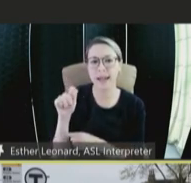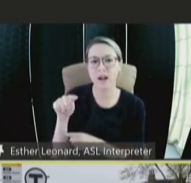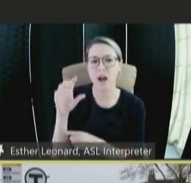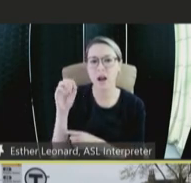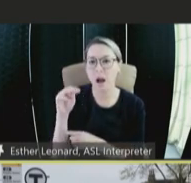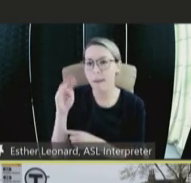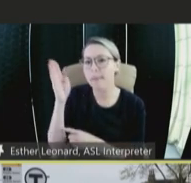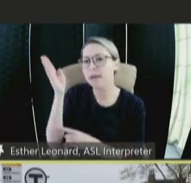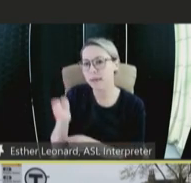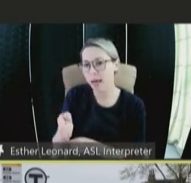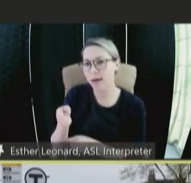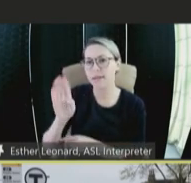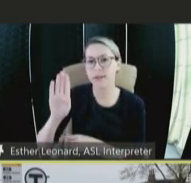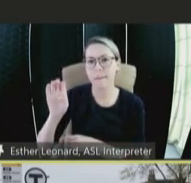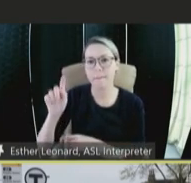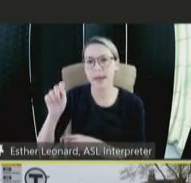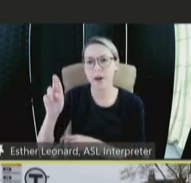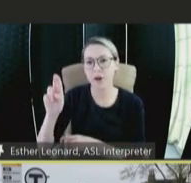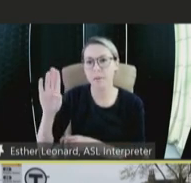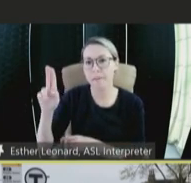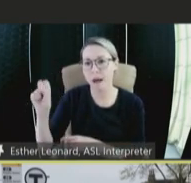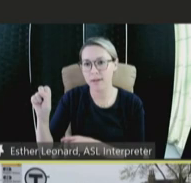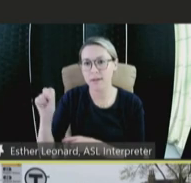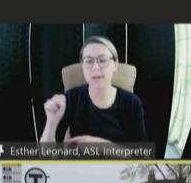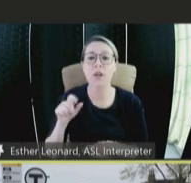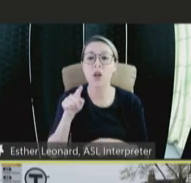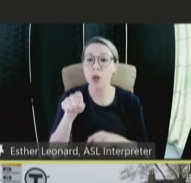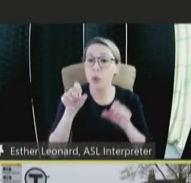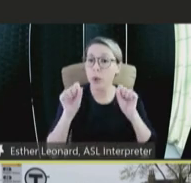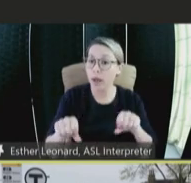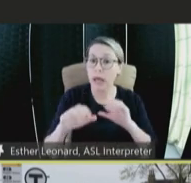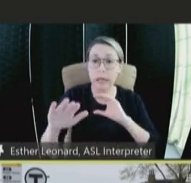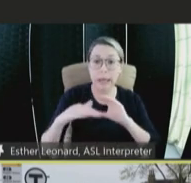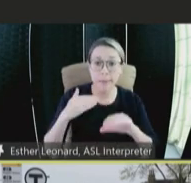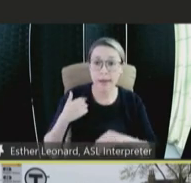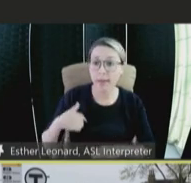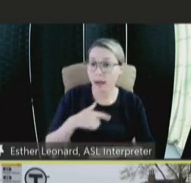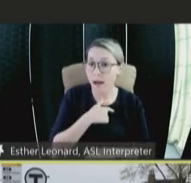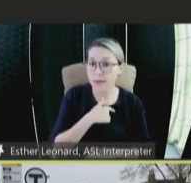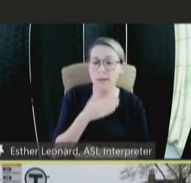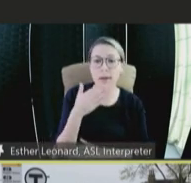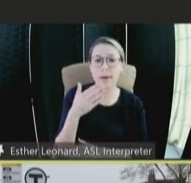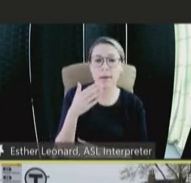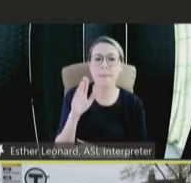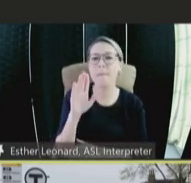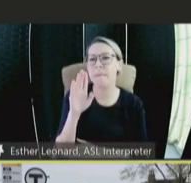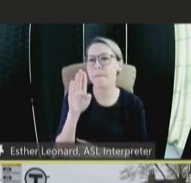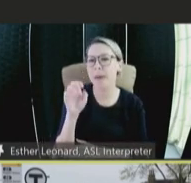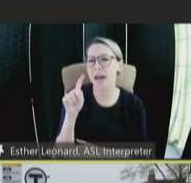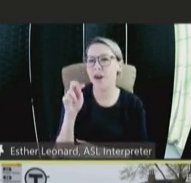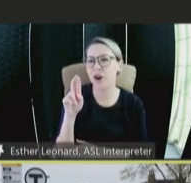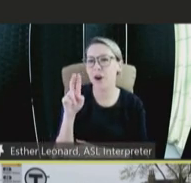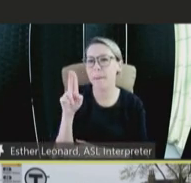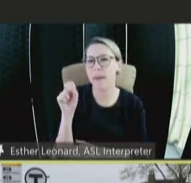mbta.com/betterbus. You can send us emails to the Better Bus email address, which is